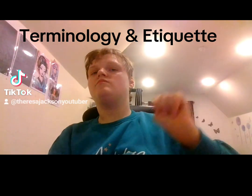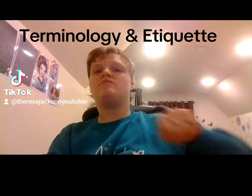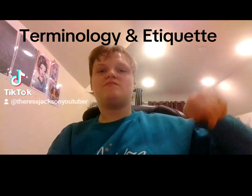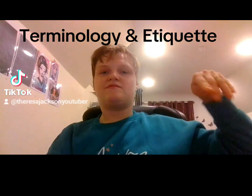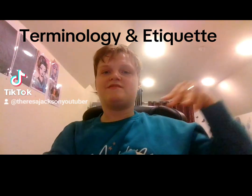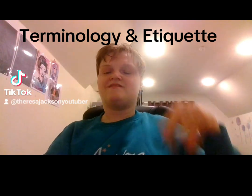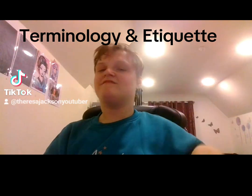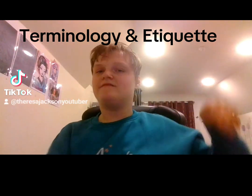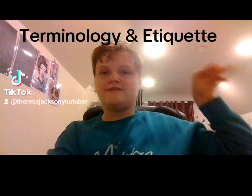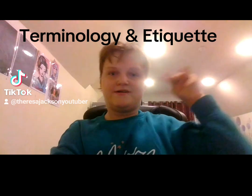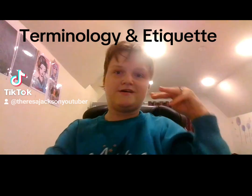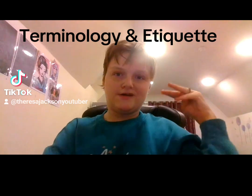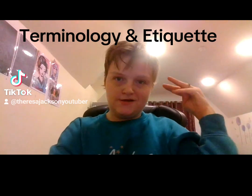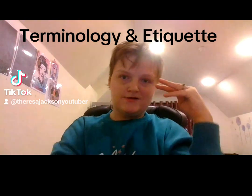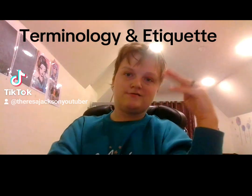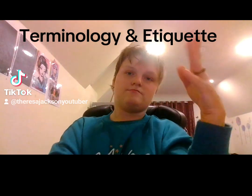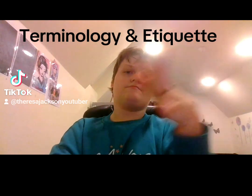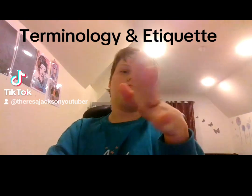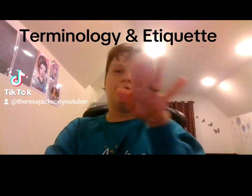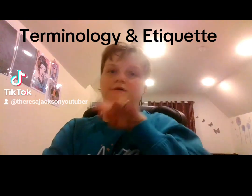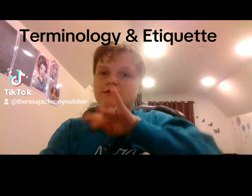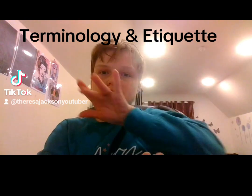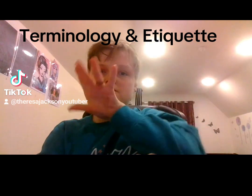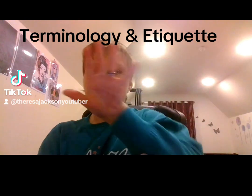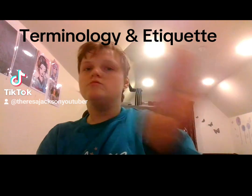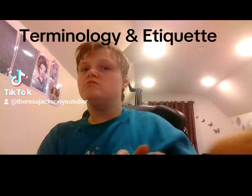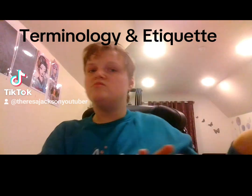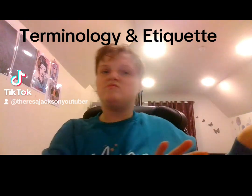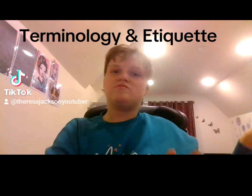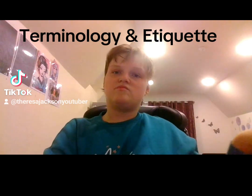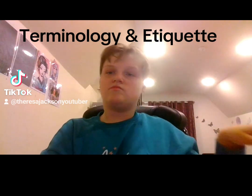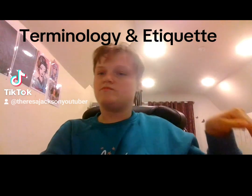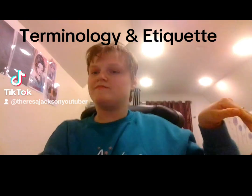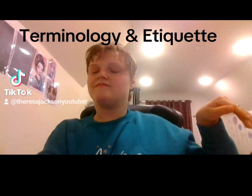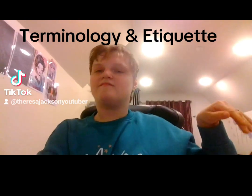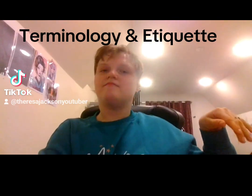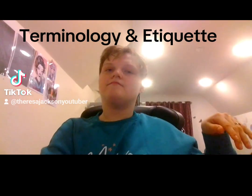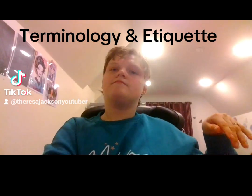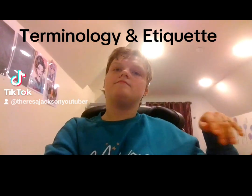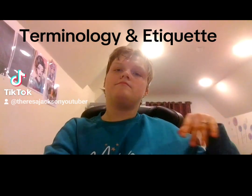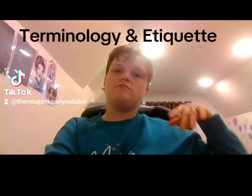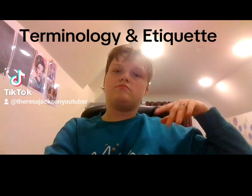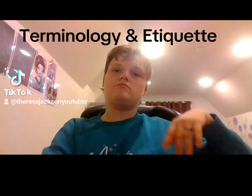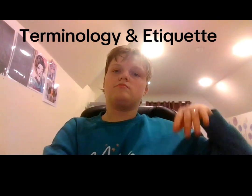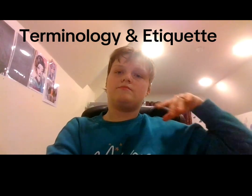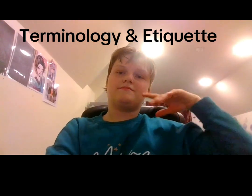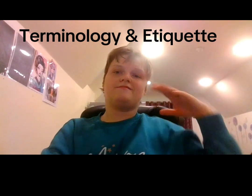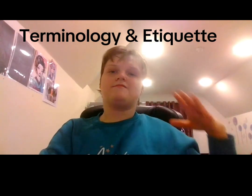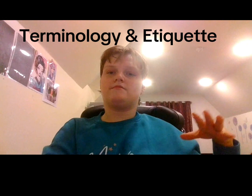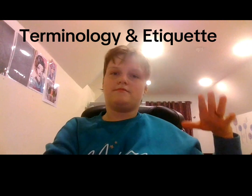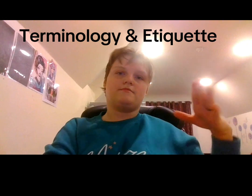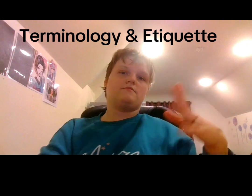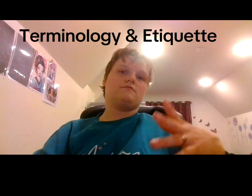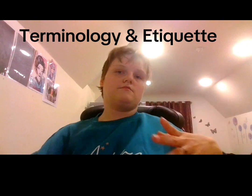directly, speak clearly, and if necessary, use gestures or written notes.